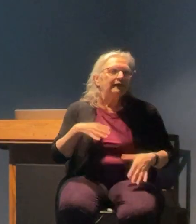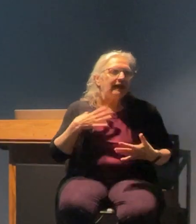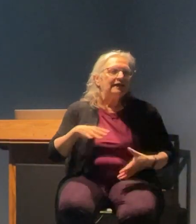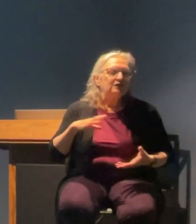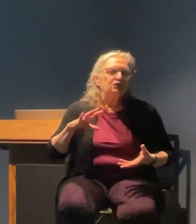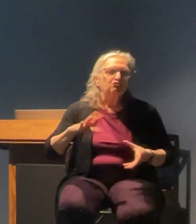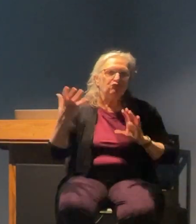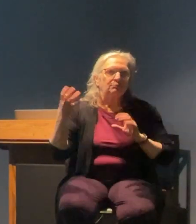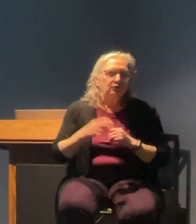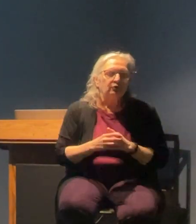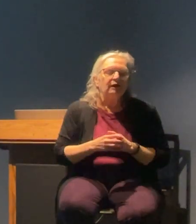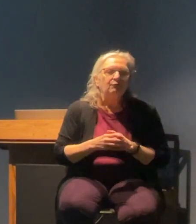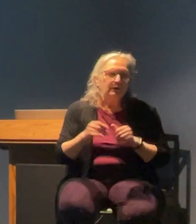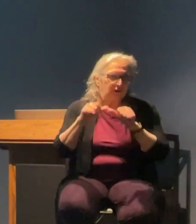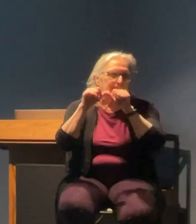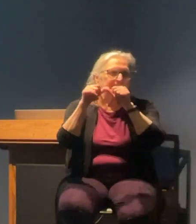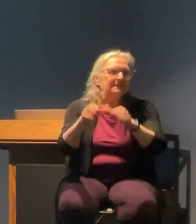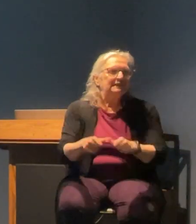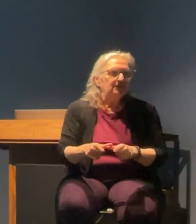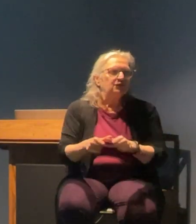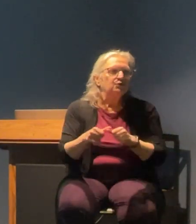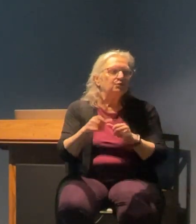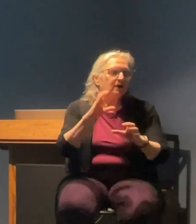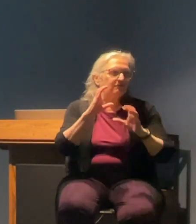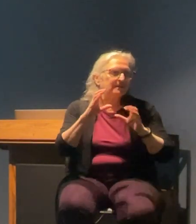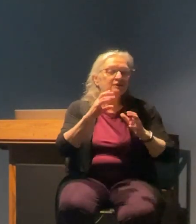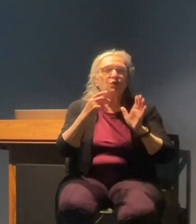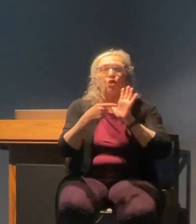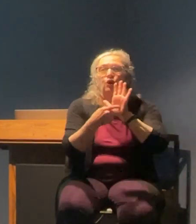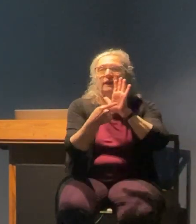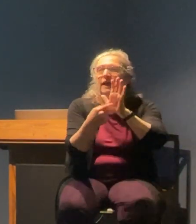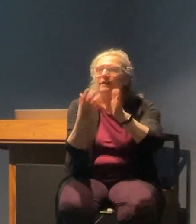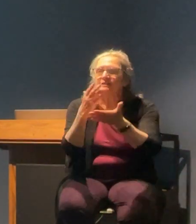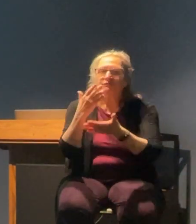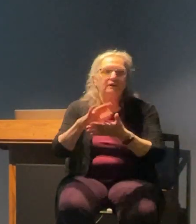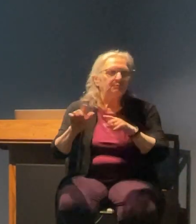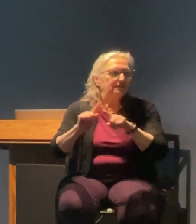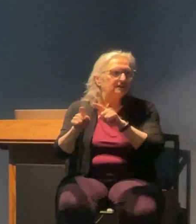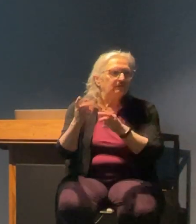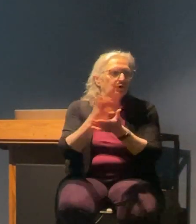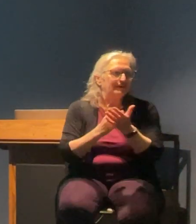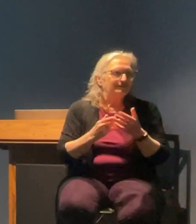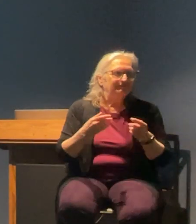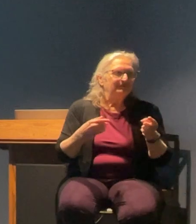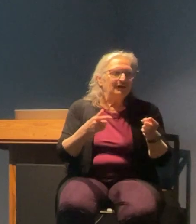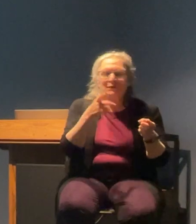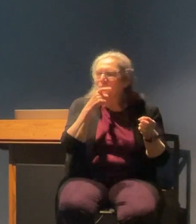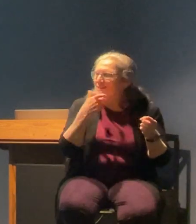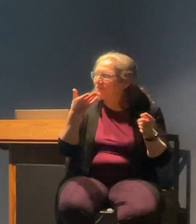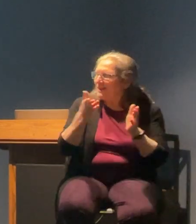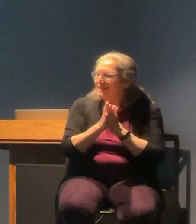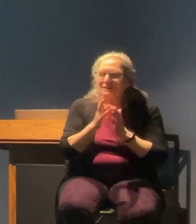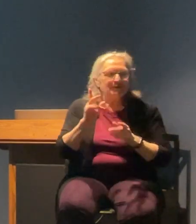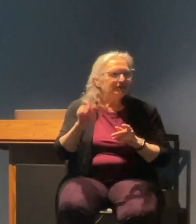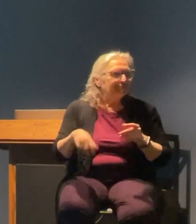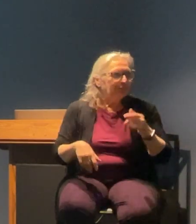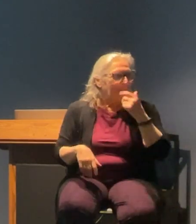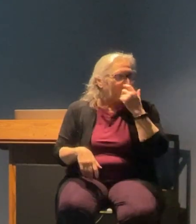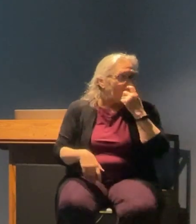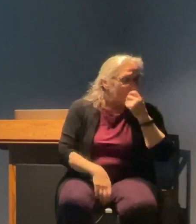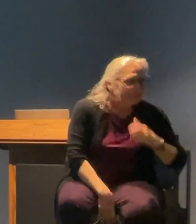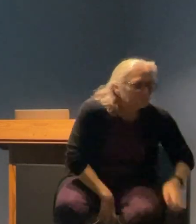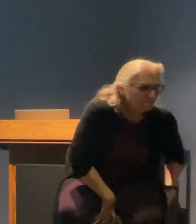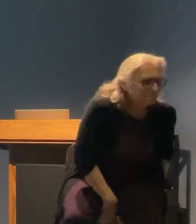that conversation with several key pieces. So who would like to ask Jonathan a question first? Okay,